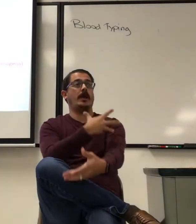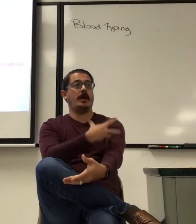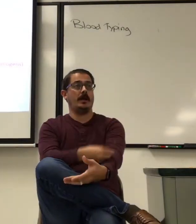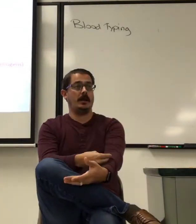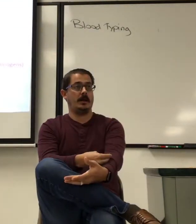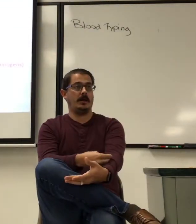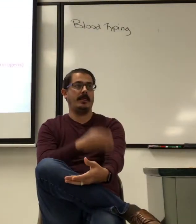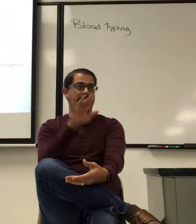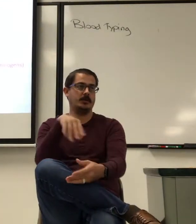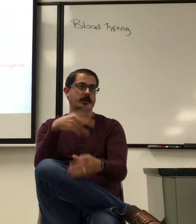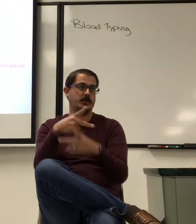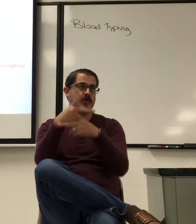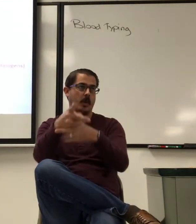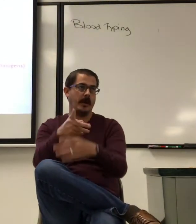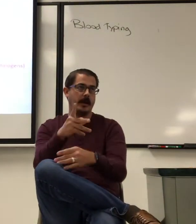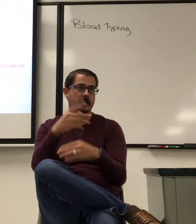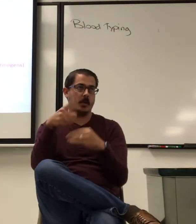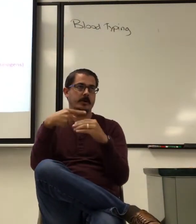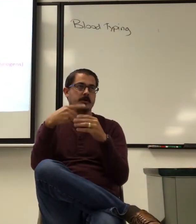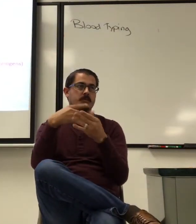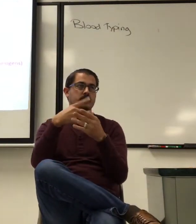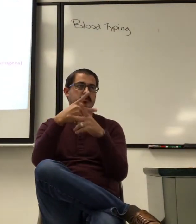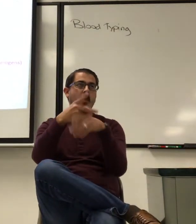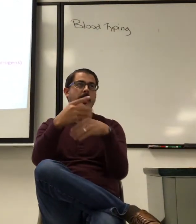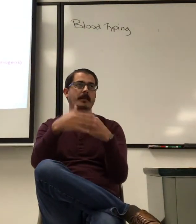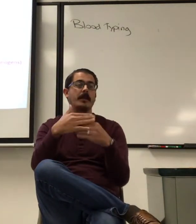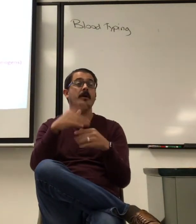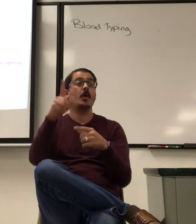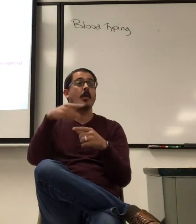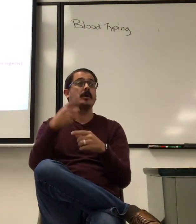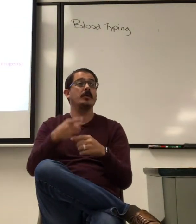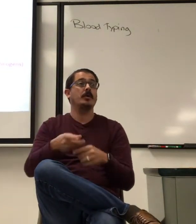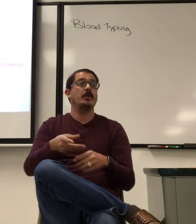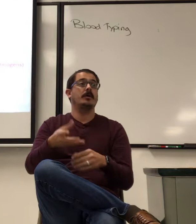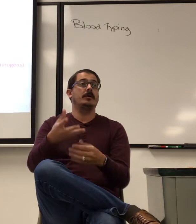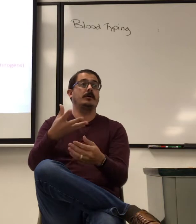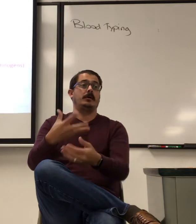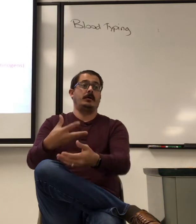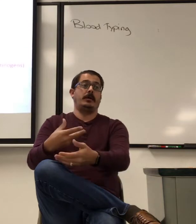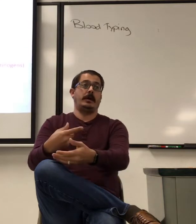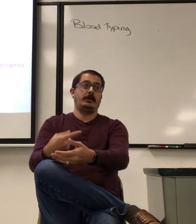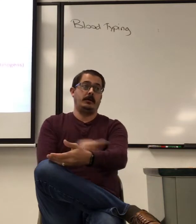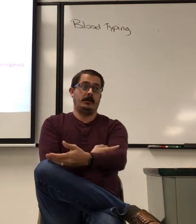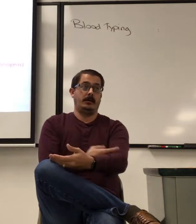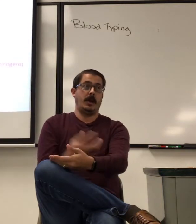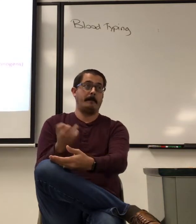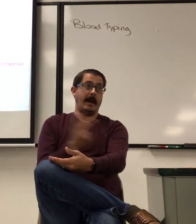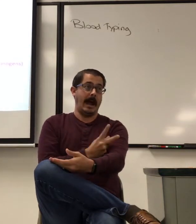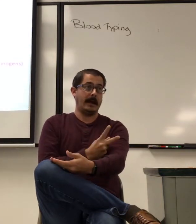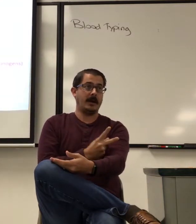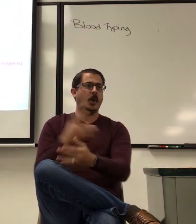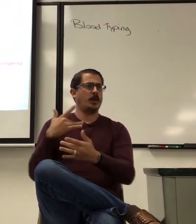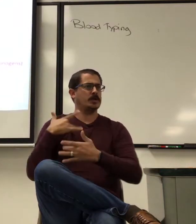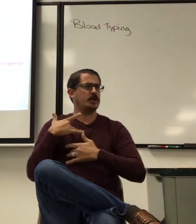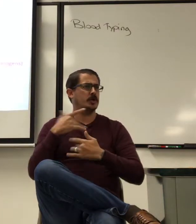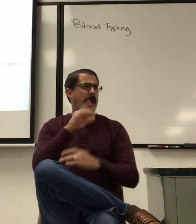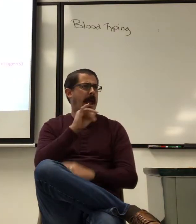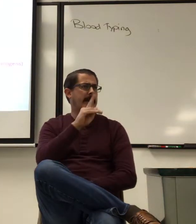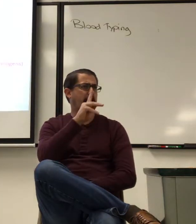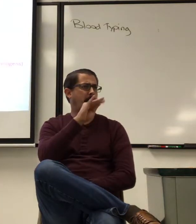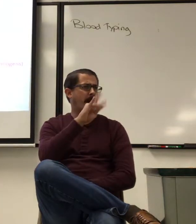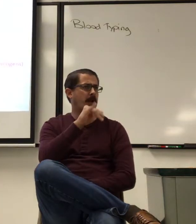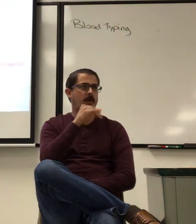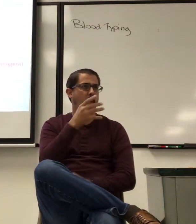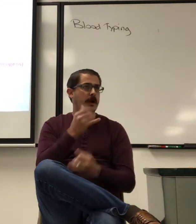donate. But when you receive blood, we are concerned with the antibodies you have, because we don't want your